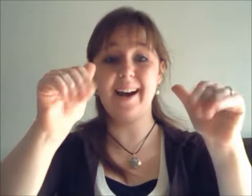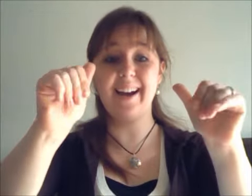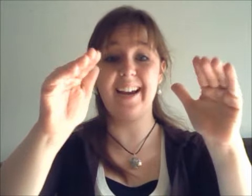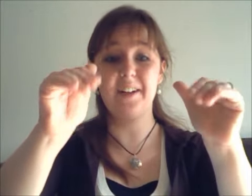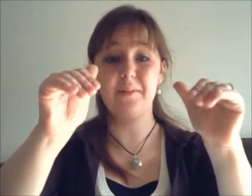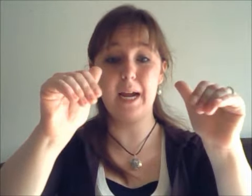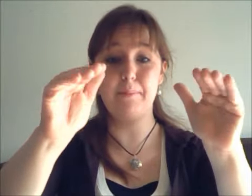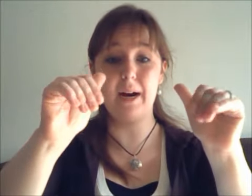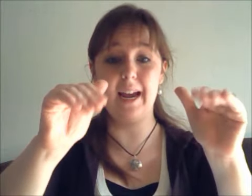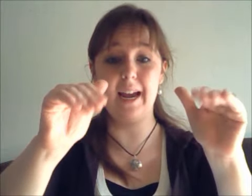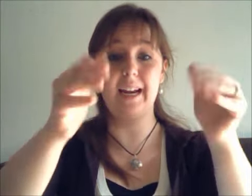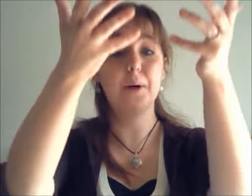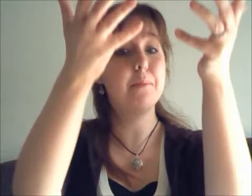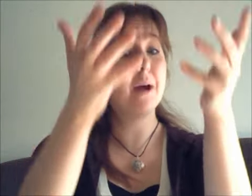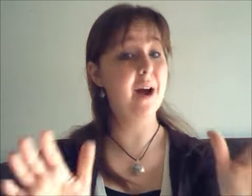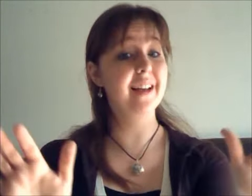Bye-bye, bye-bye, bye.